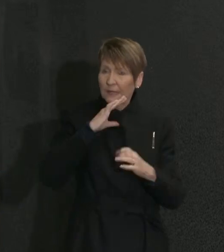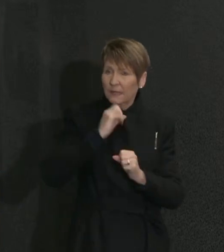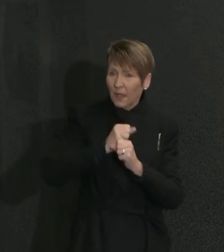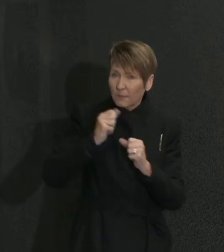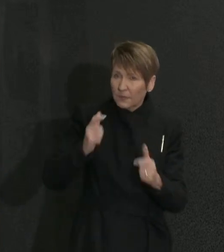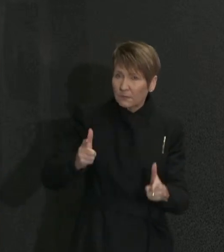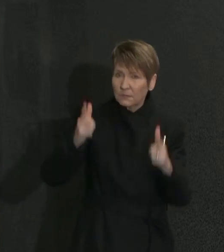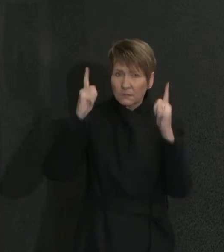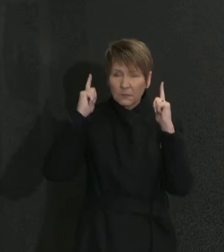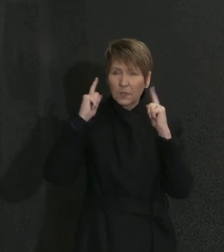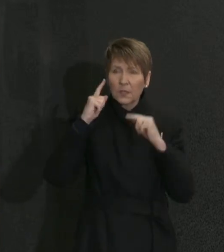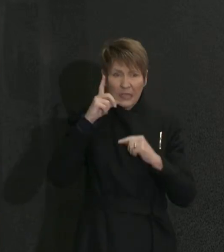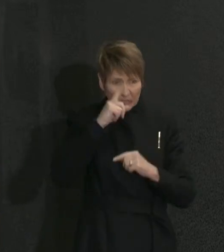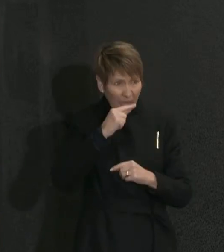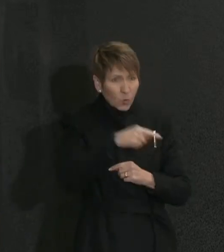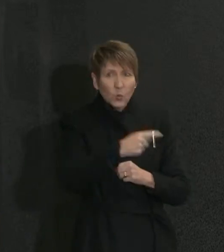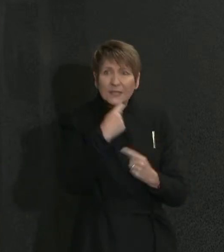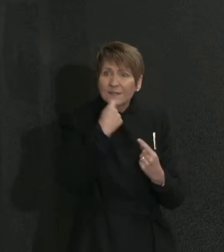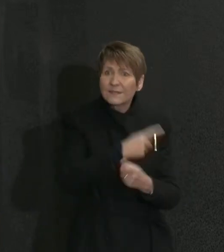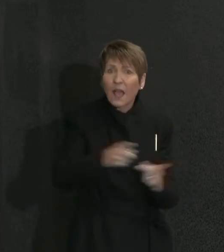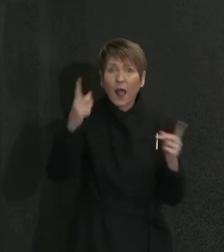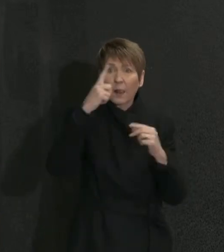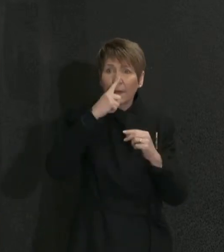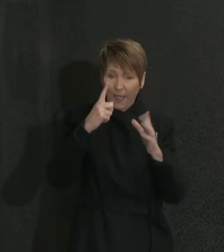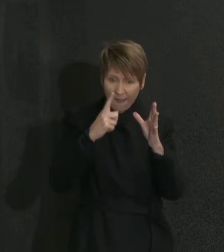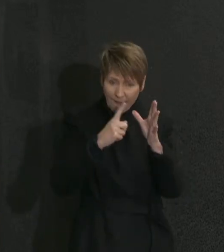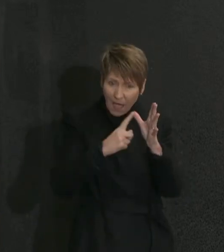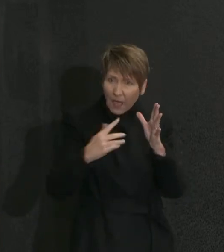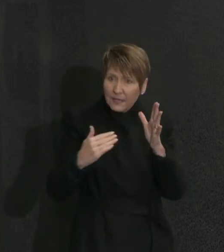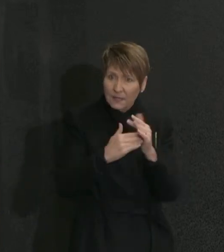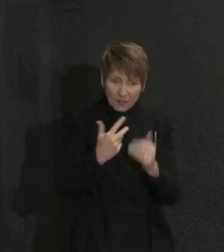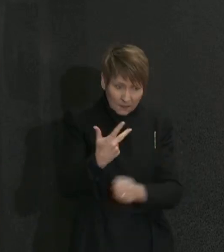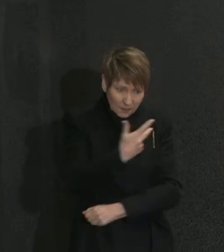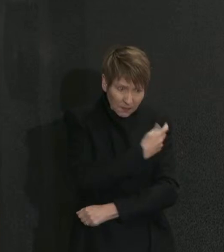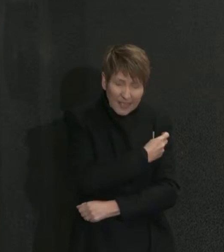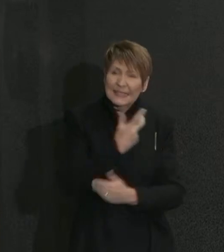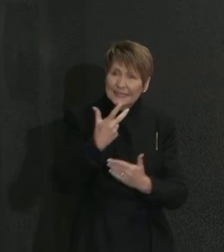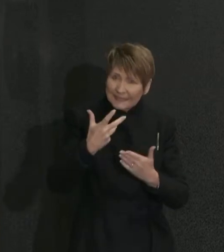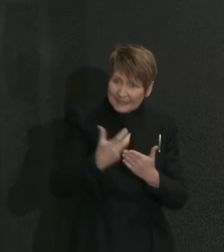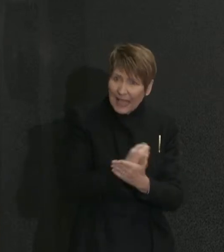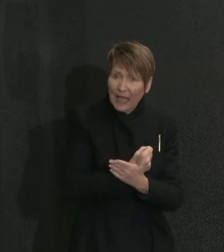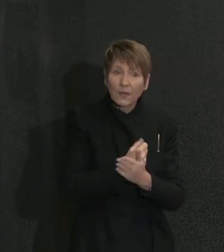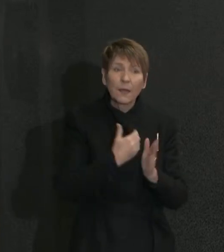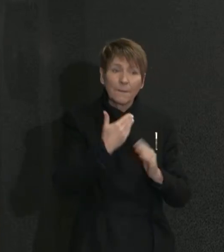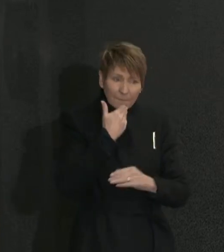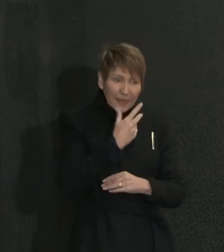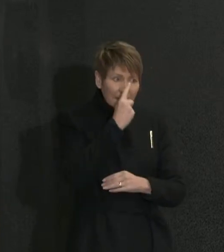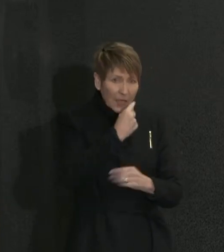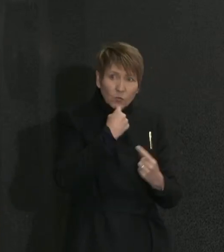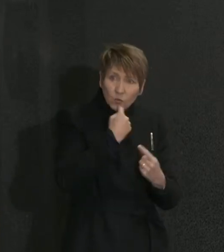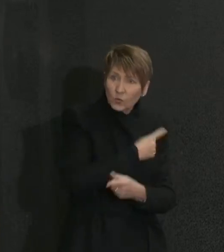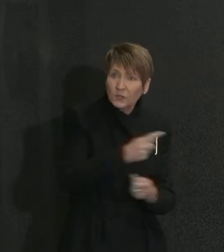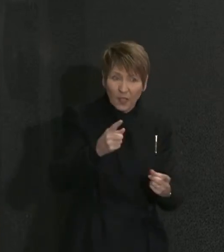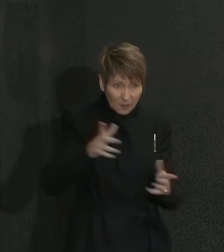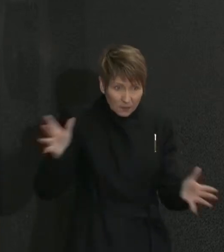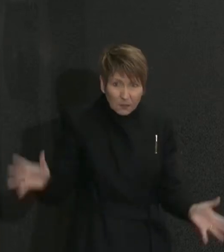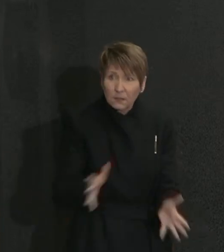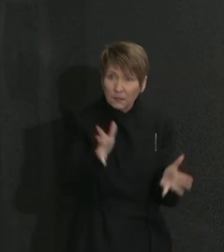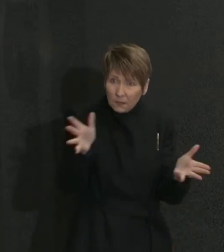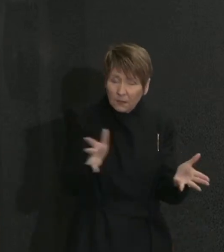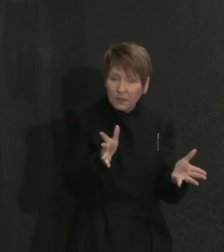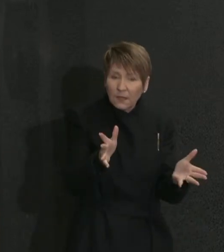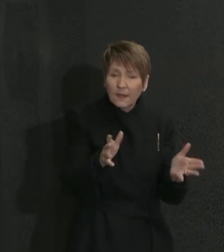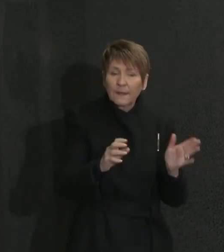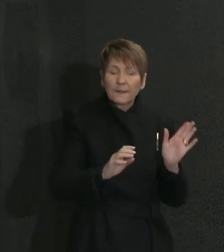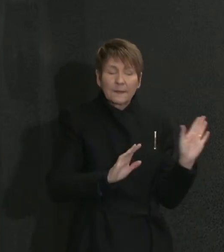safe and anyone who wants a vaccine should go and get it? Yeah, well, I'm about to expand the AstraZeneca program, and